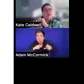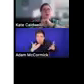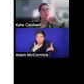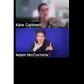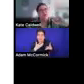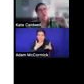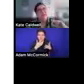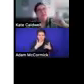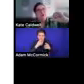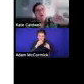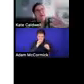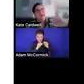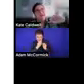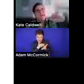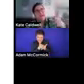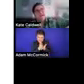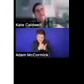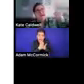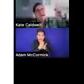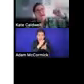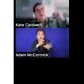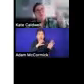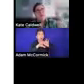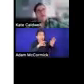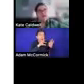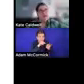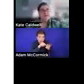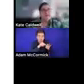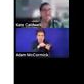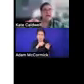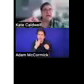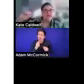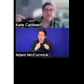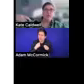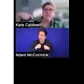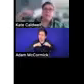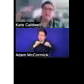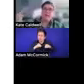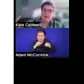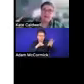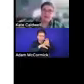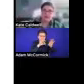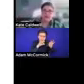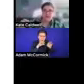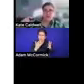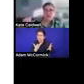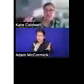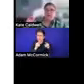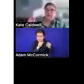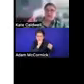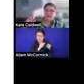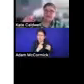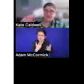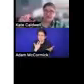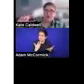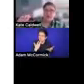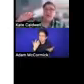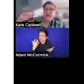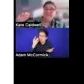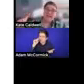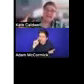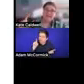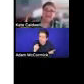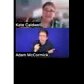and also ensuring that you're going to collect data in a way that is actually going to allow for